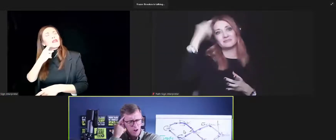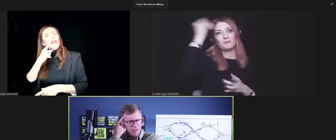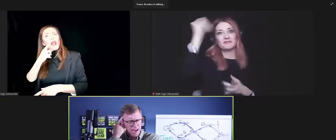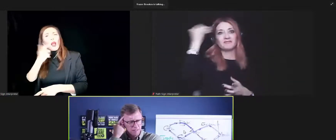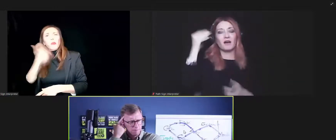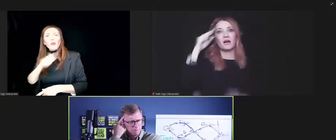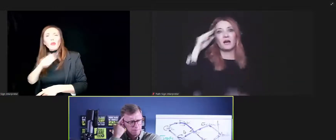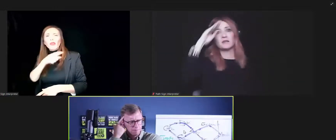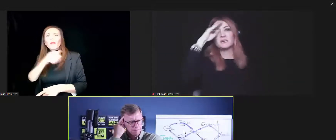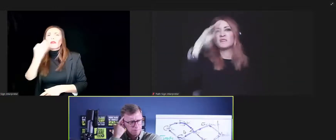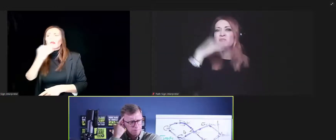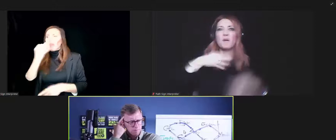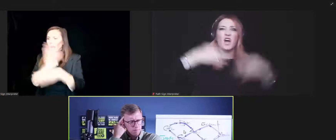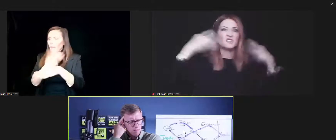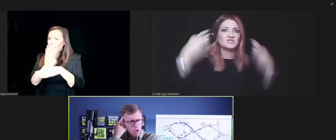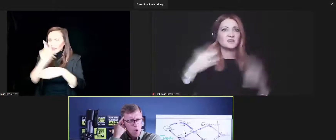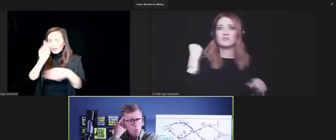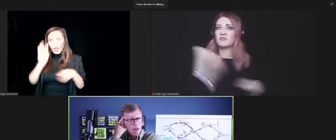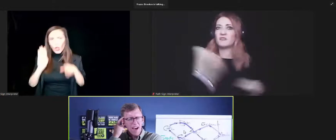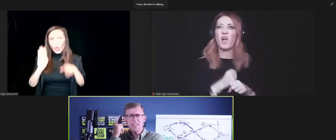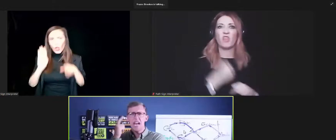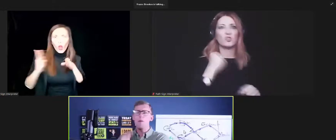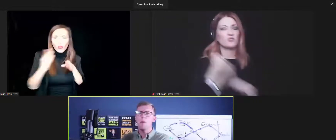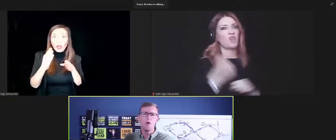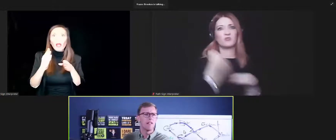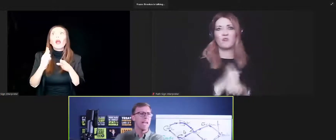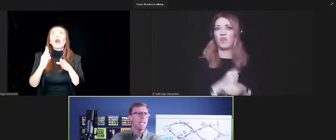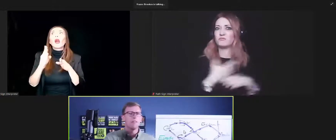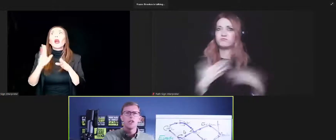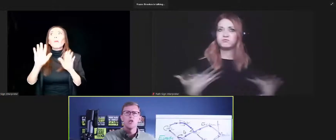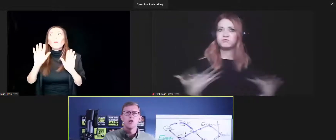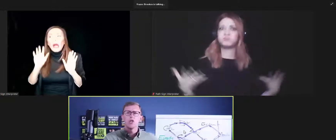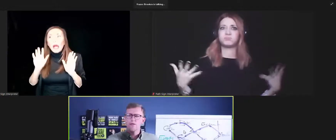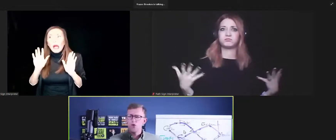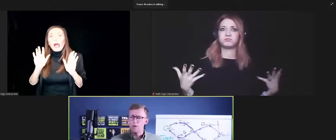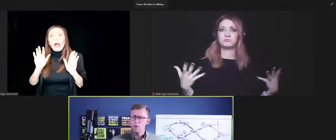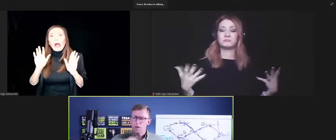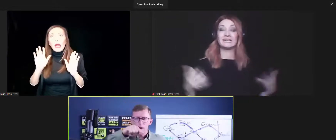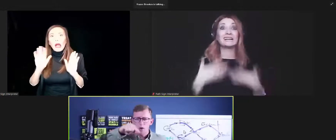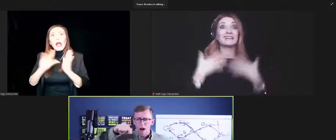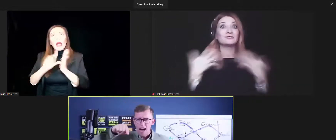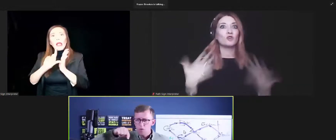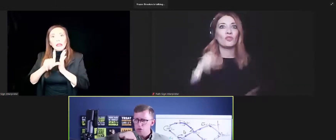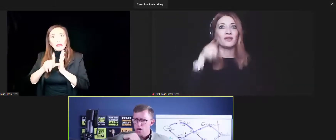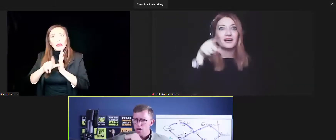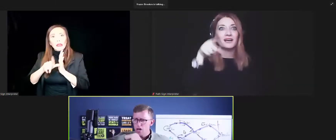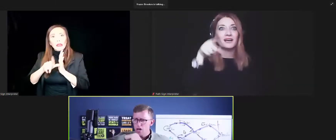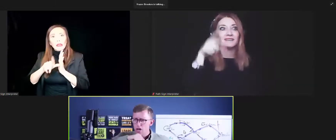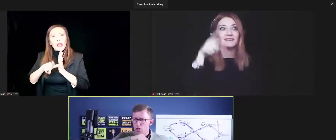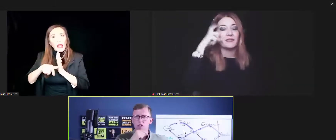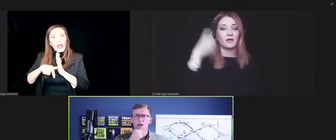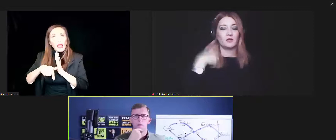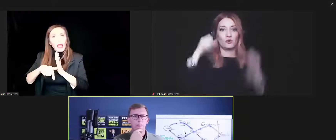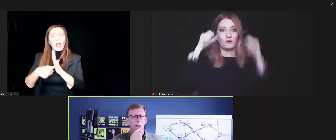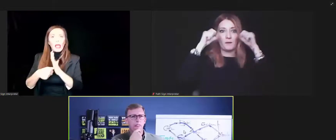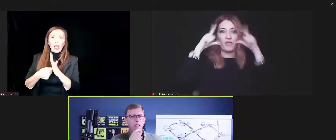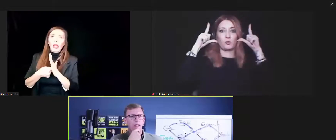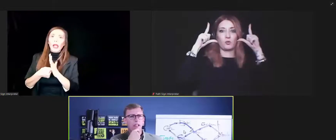on, Dad. That day when we were at the table in the conservatory, we were going around the circle.